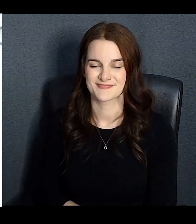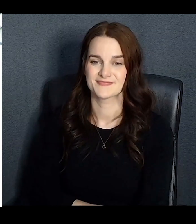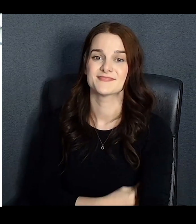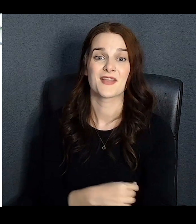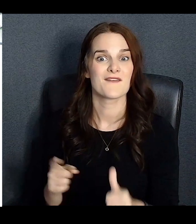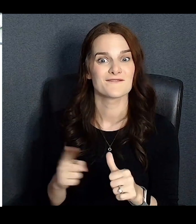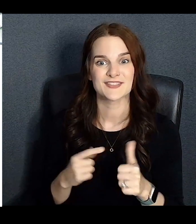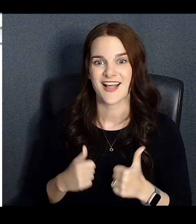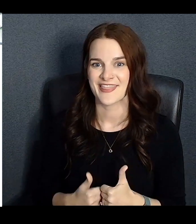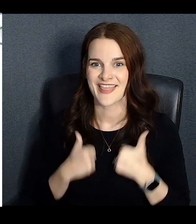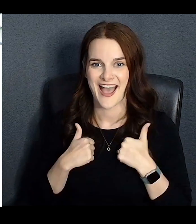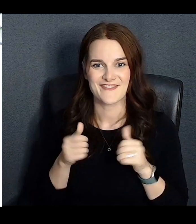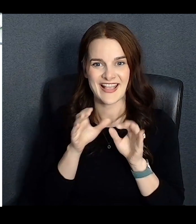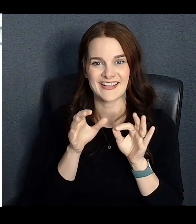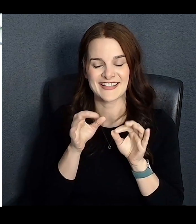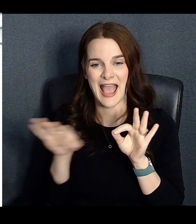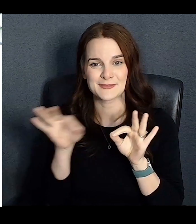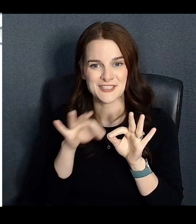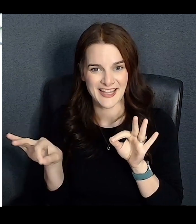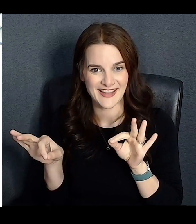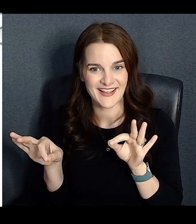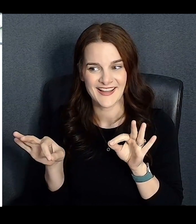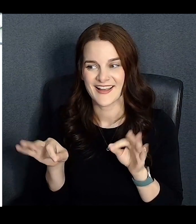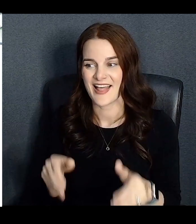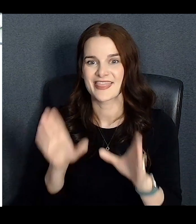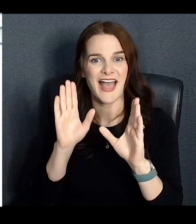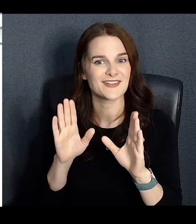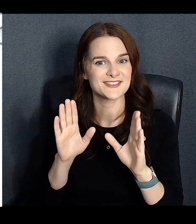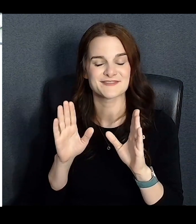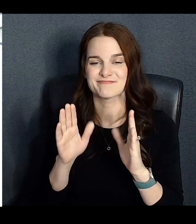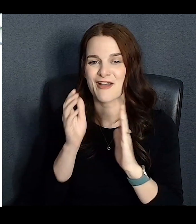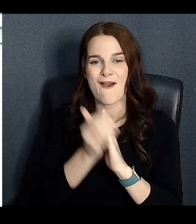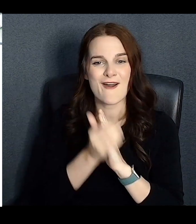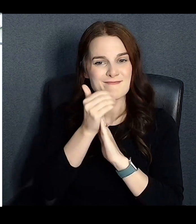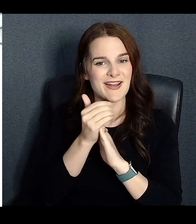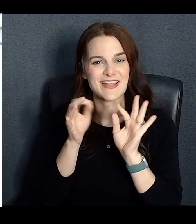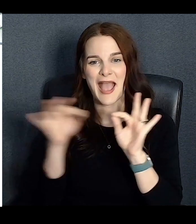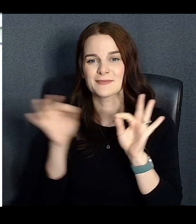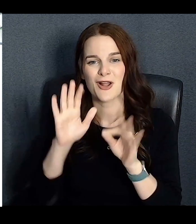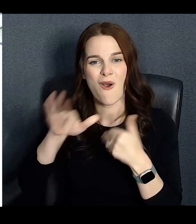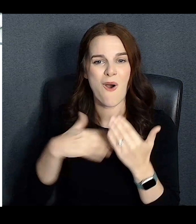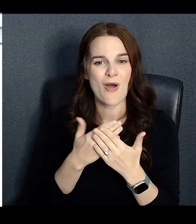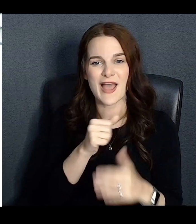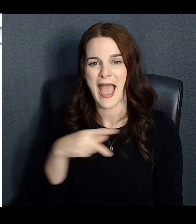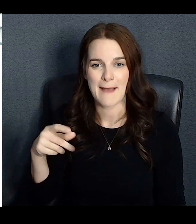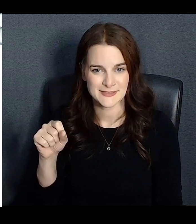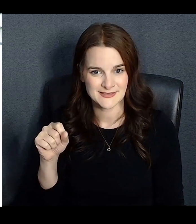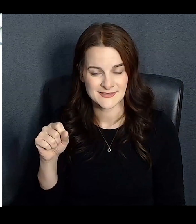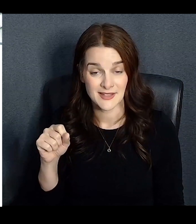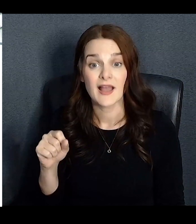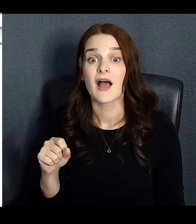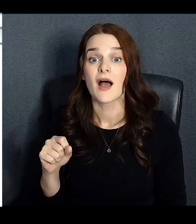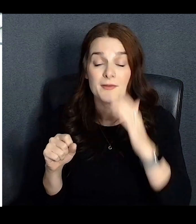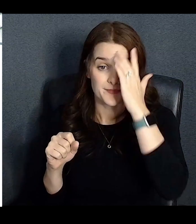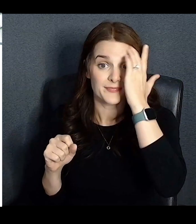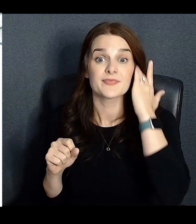So the first tool that we want to share is live captioning. Live captioning allows you to display automatic captions across all apps. On